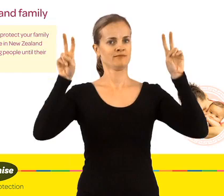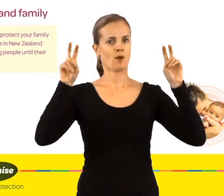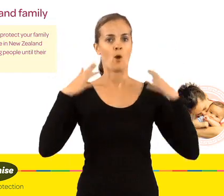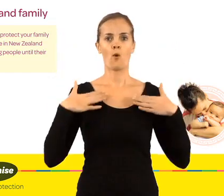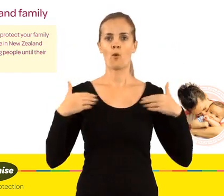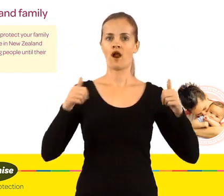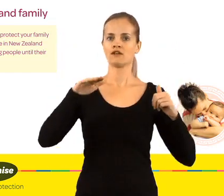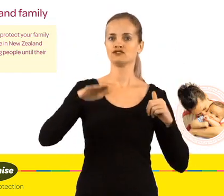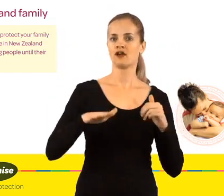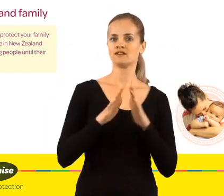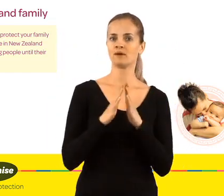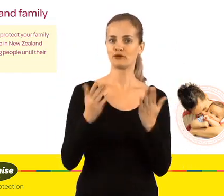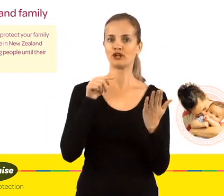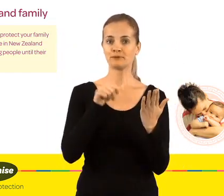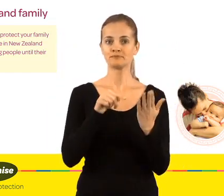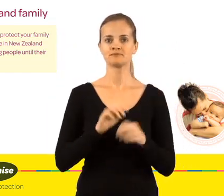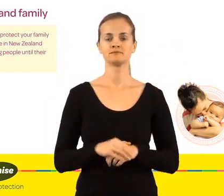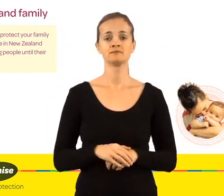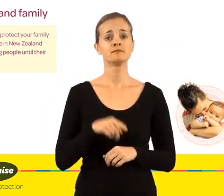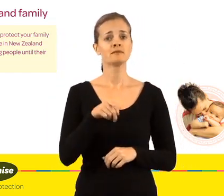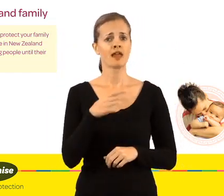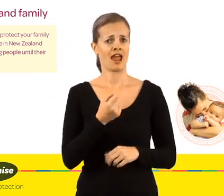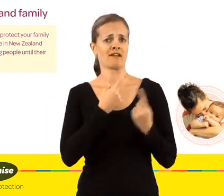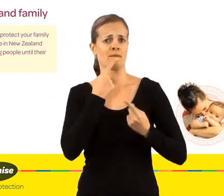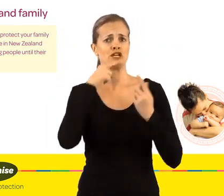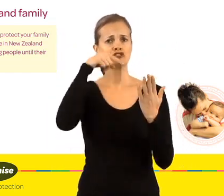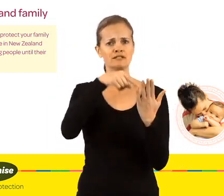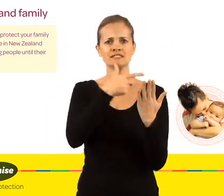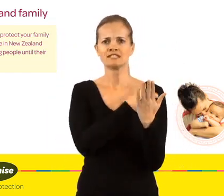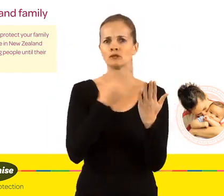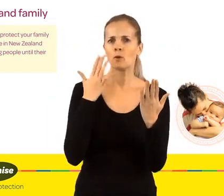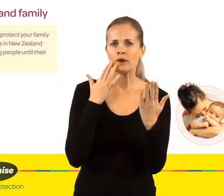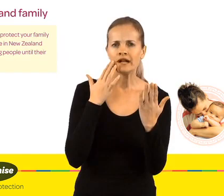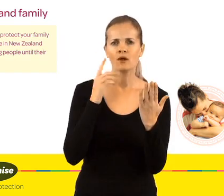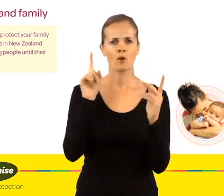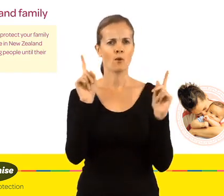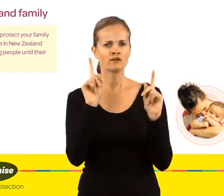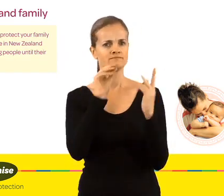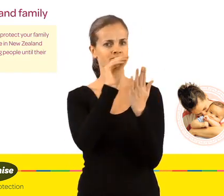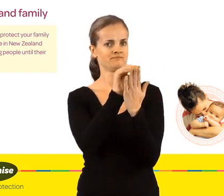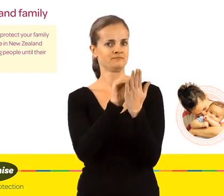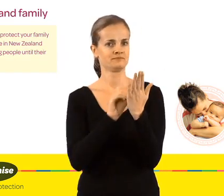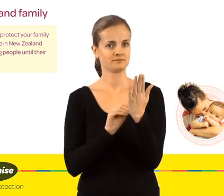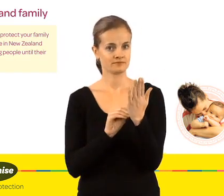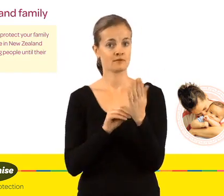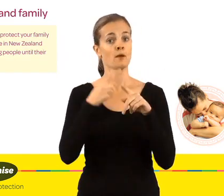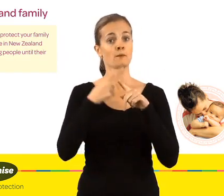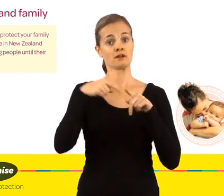Immunisations are recorded on the immunisation certificate in your child's Well-Child Tamariki Ora My Health